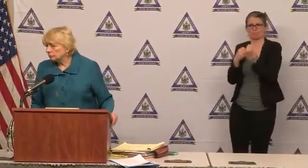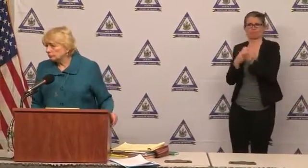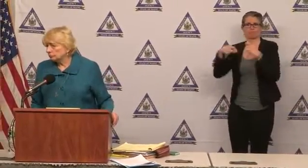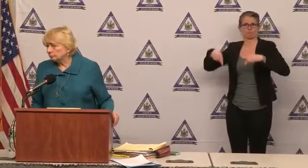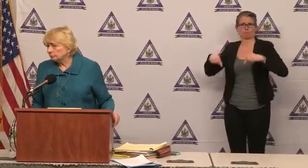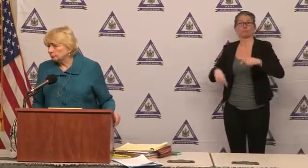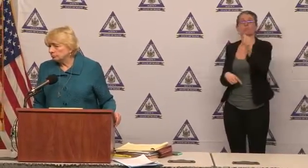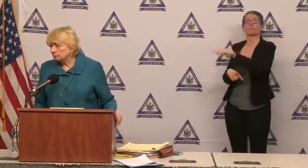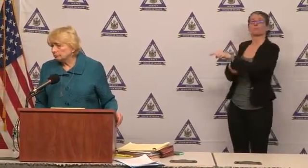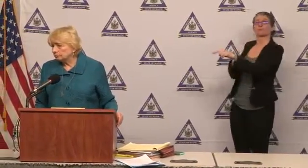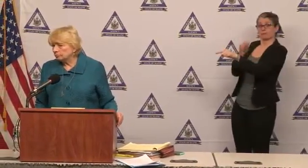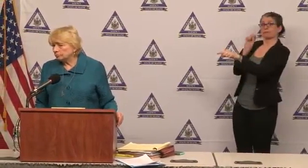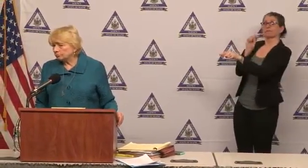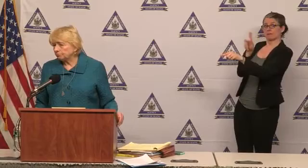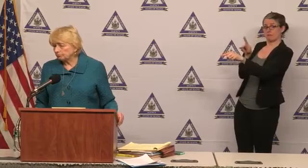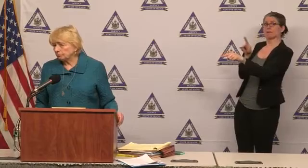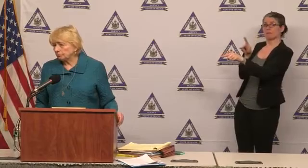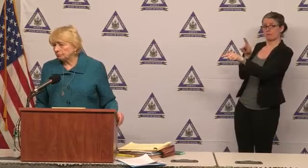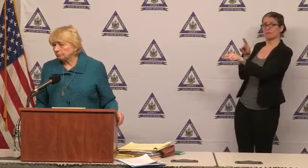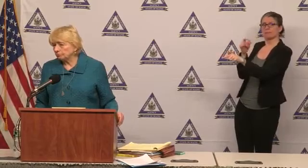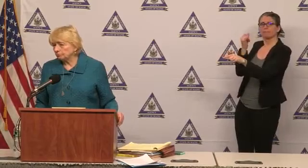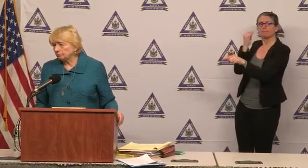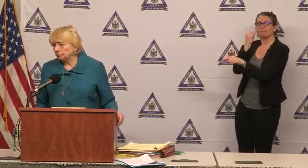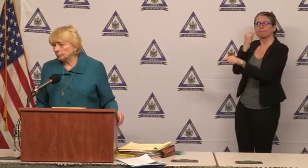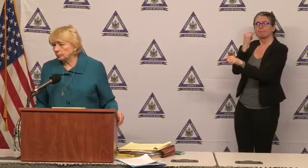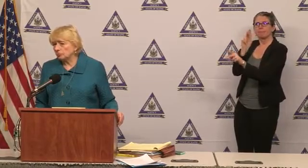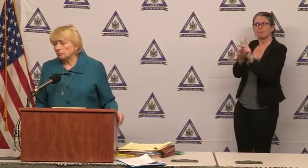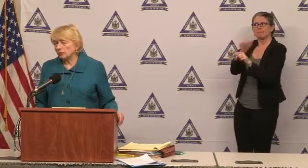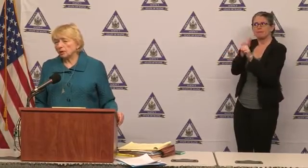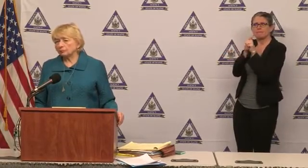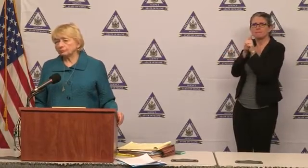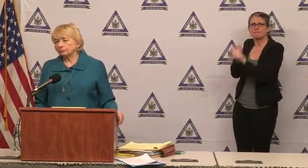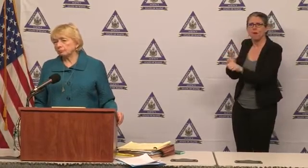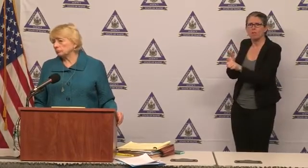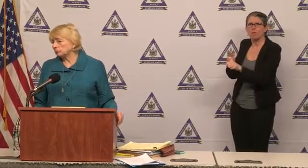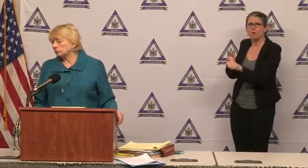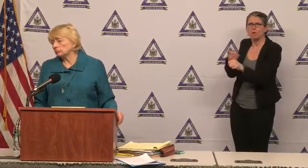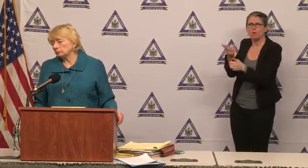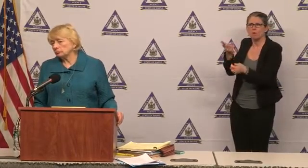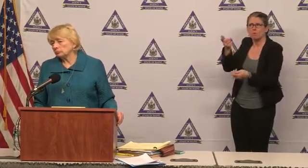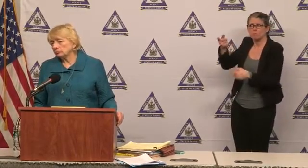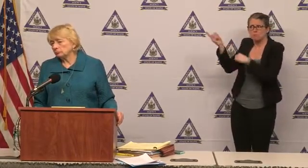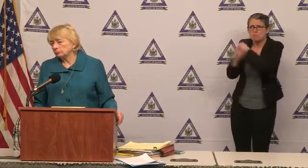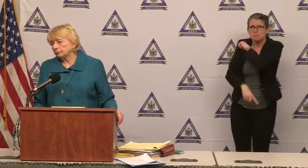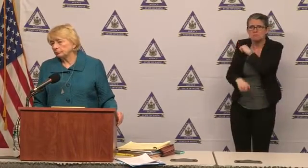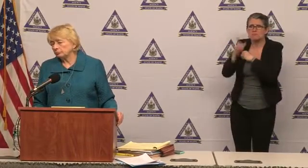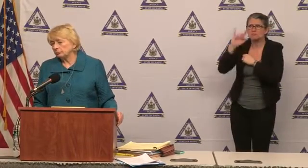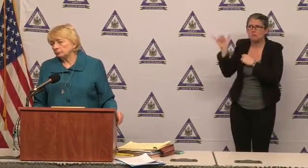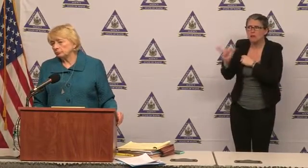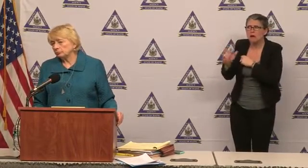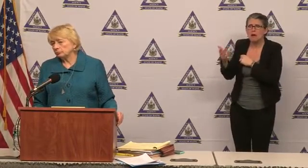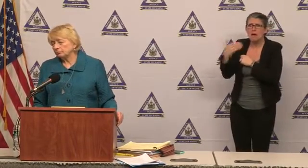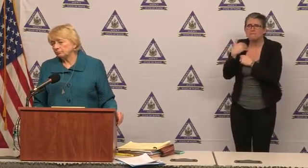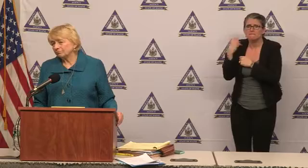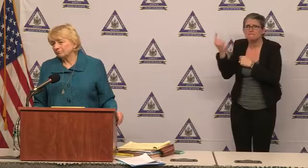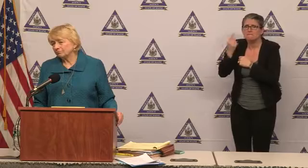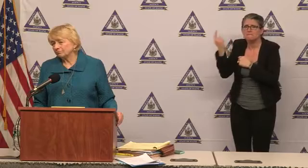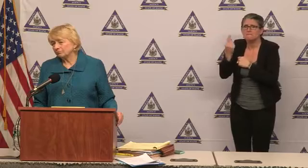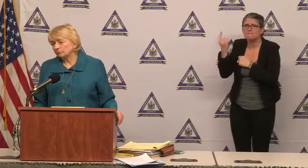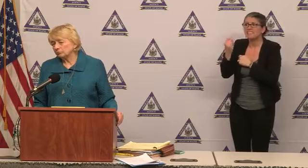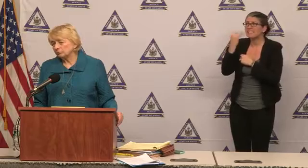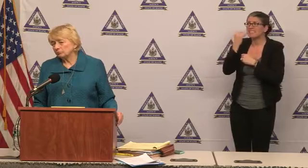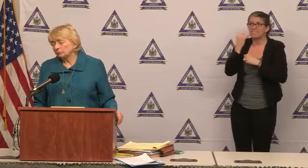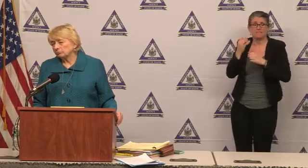people aren't heeding that, those wishes strong enough? Would it be possibly like a matter of like cases getting to a certain threshold? I mean, obviously every case